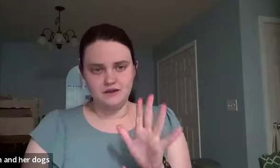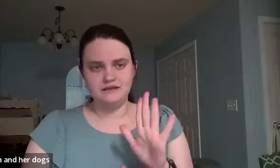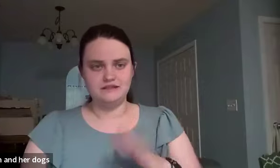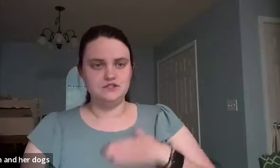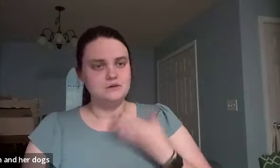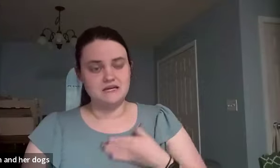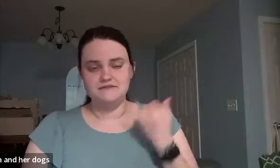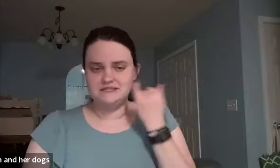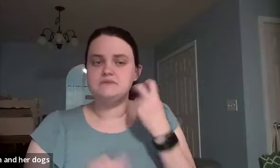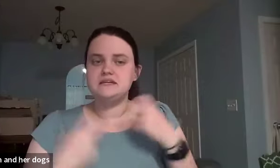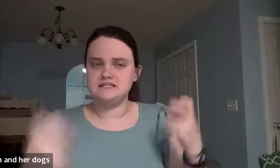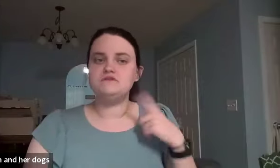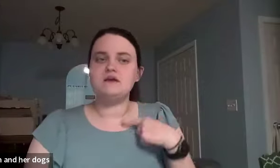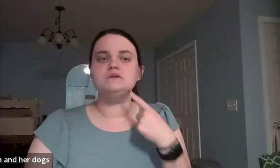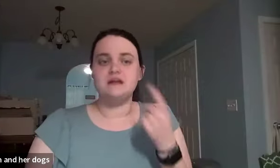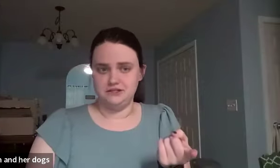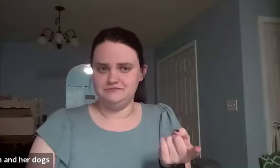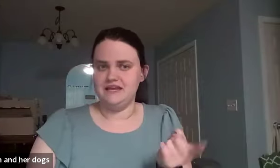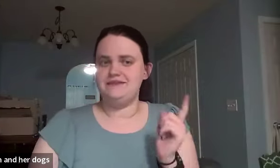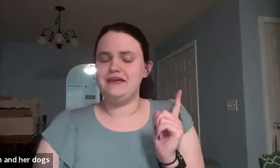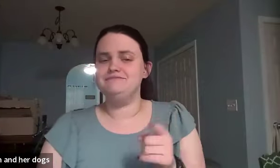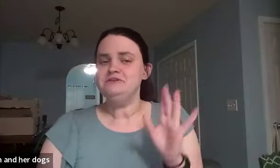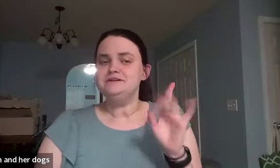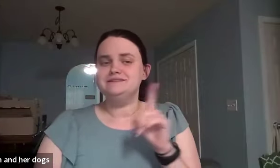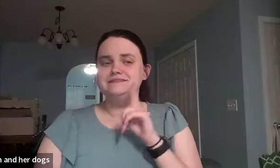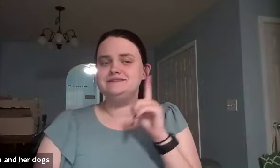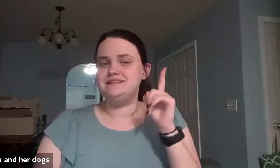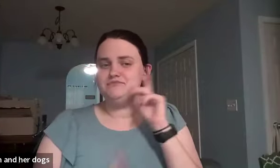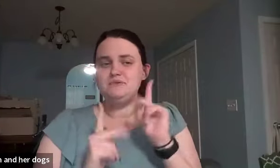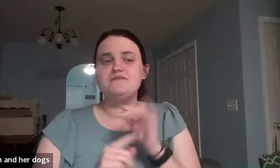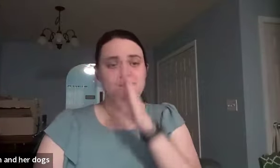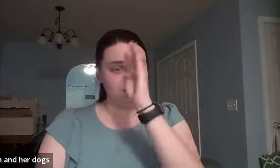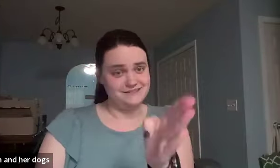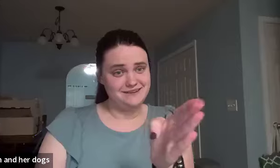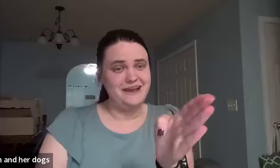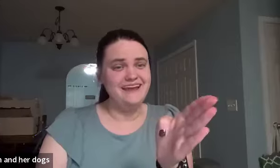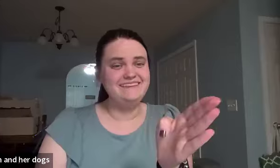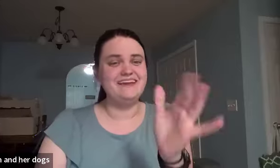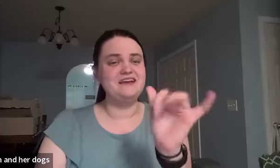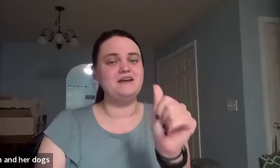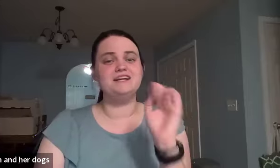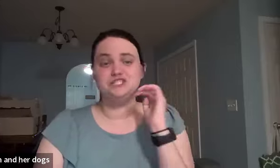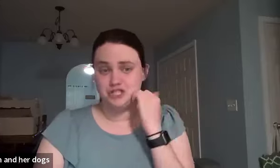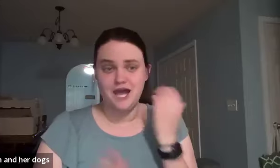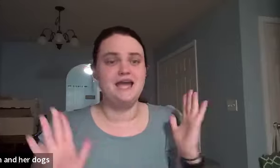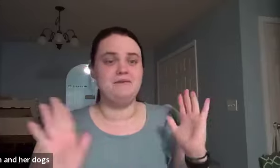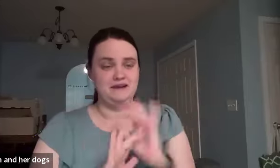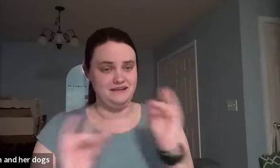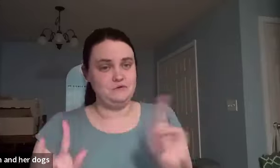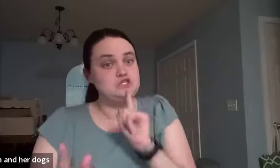not get too upset. If it's a big deal, they will tell you. Deaf people are very blunt. Okay. They are not shy about anything, which